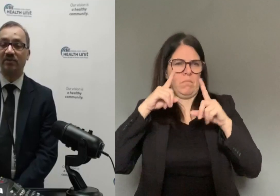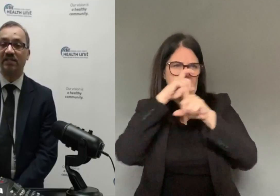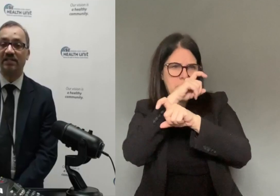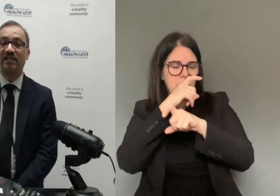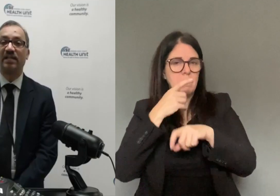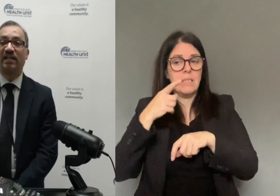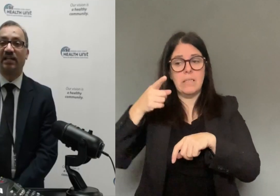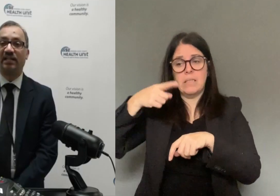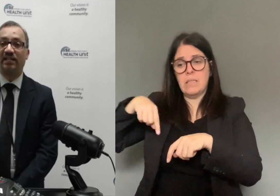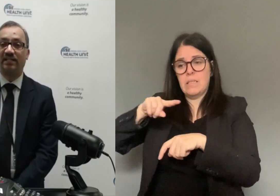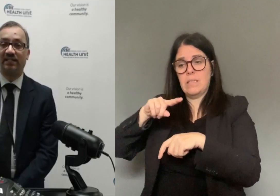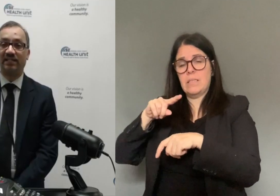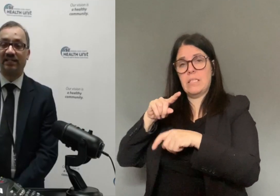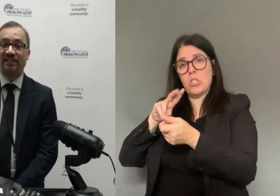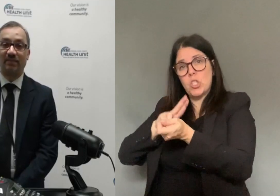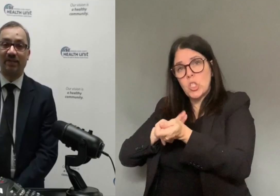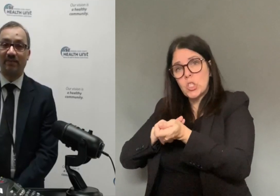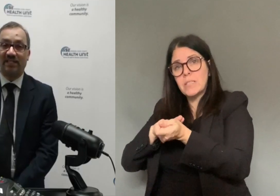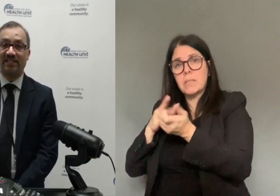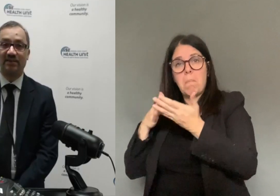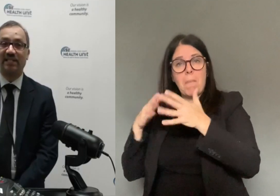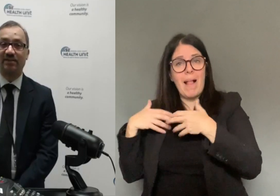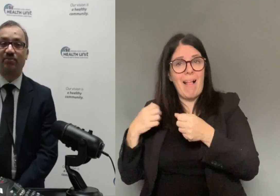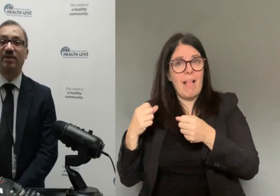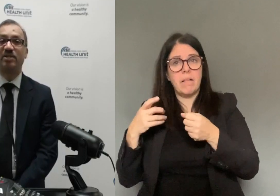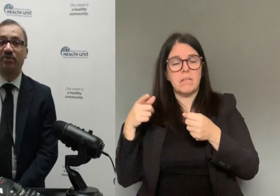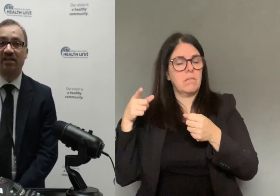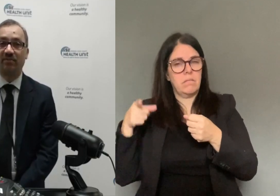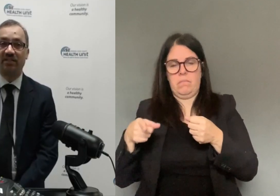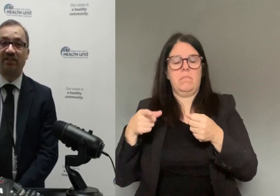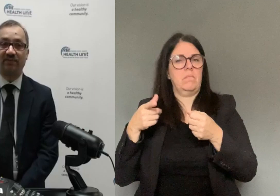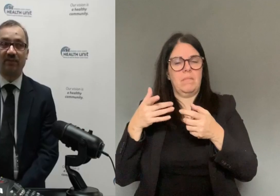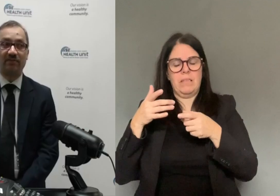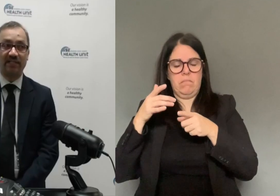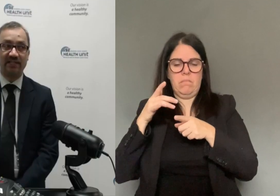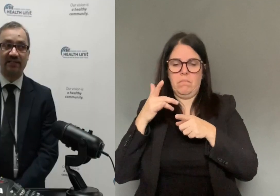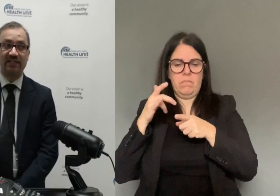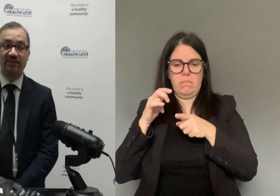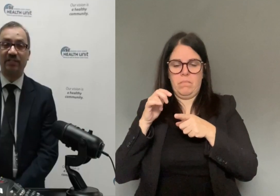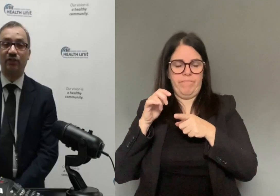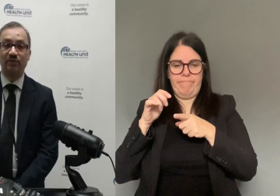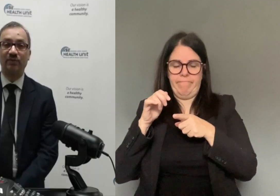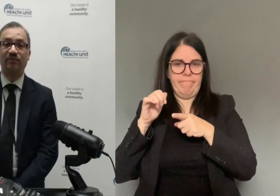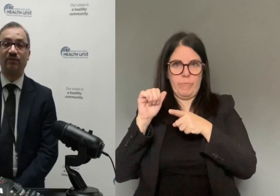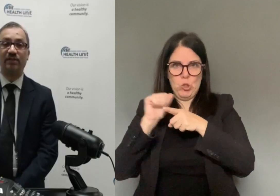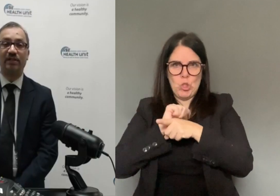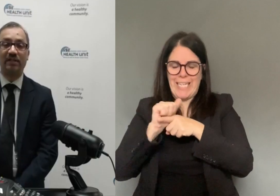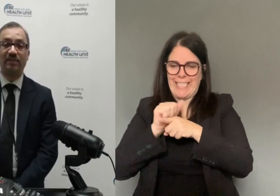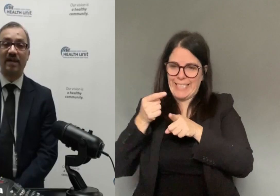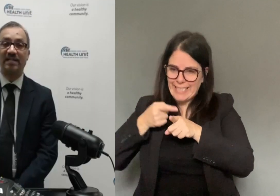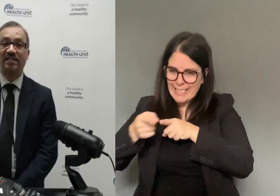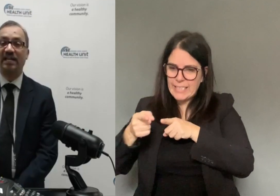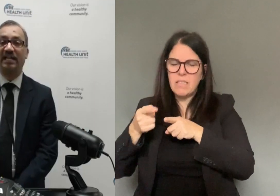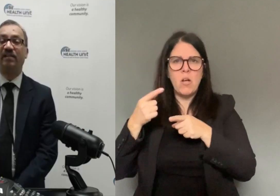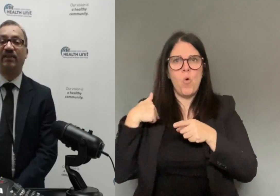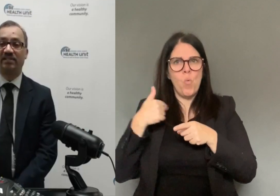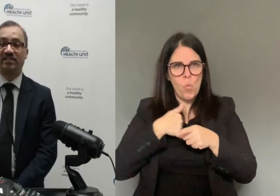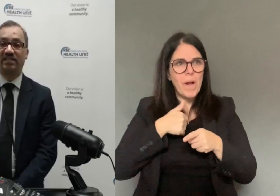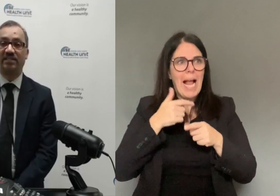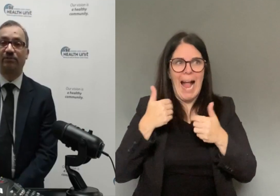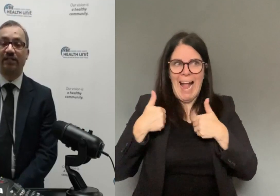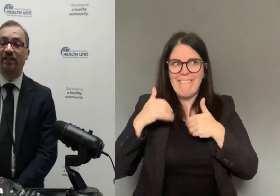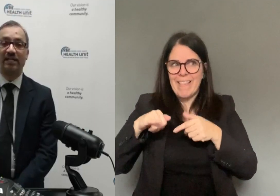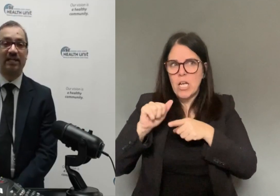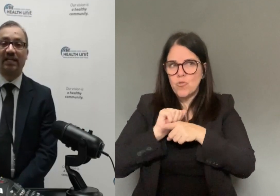to do this. And but that's pretty much bread and butter for public health that we do for managing any infectious